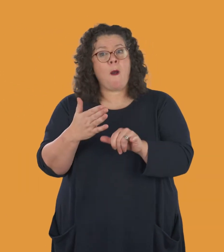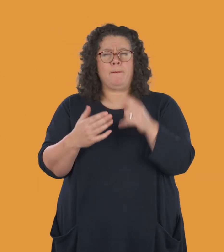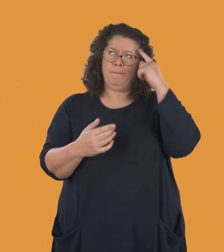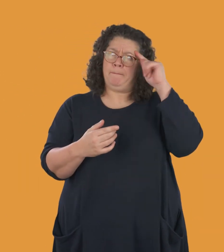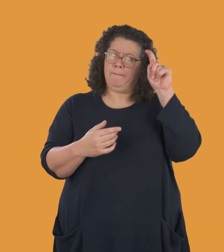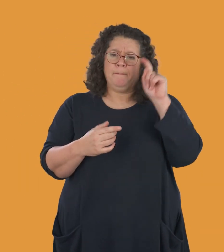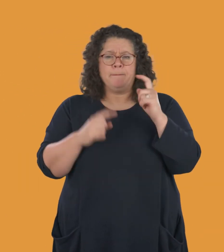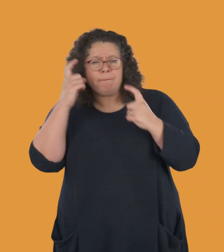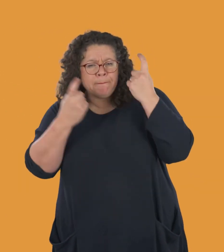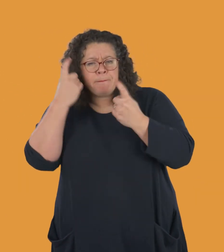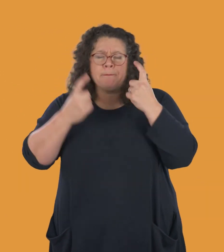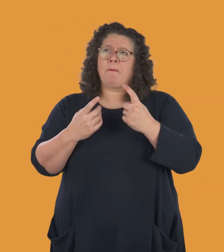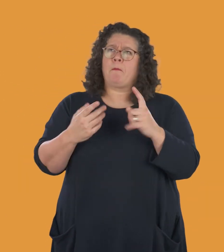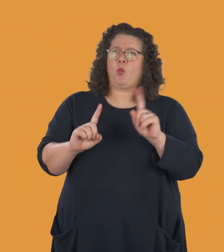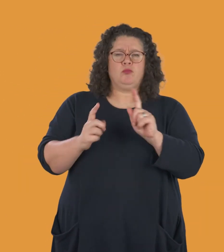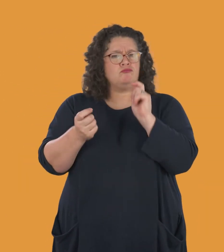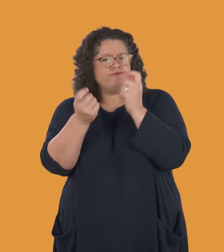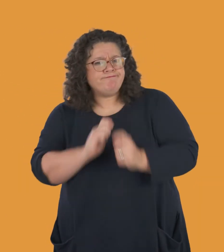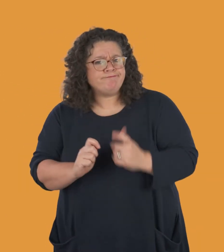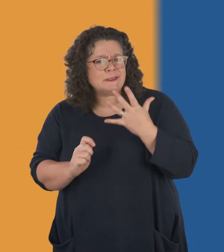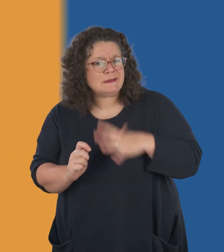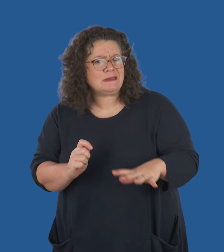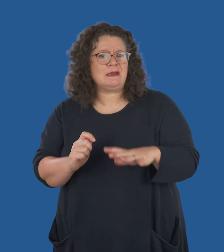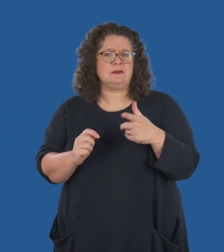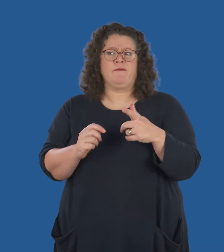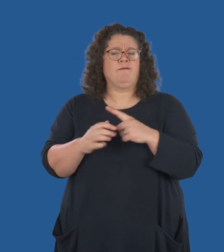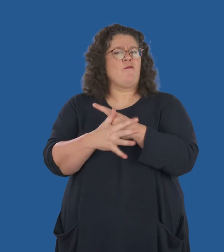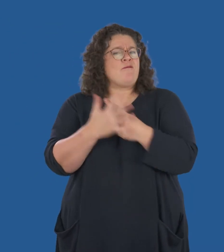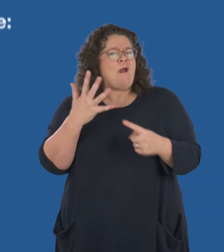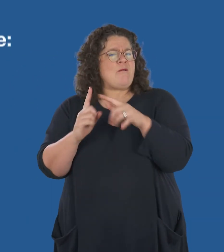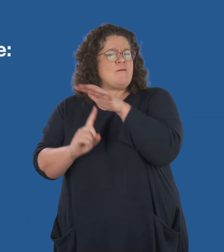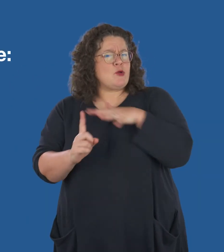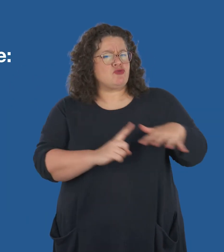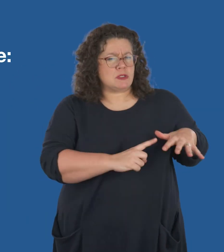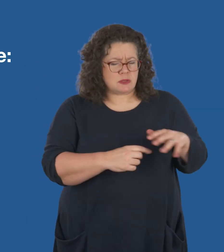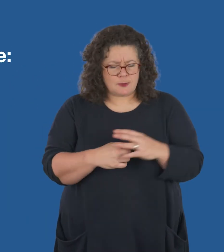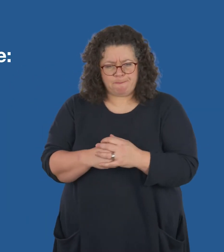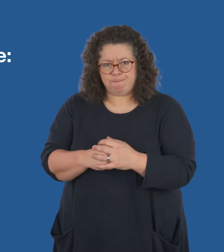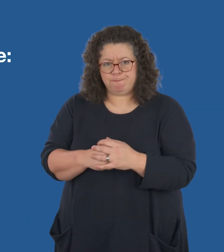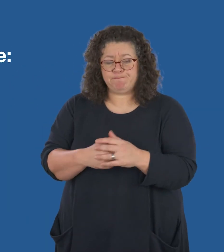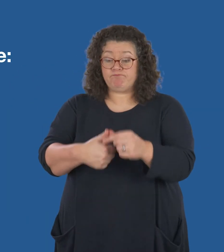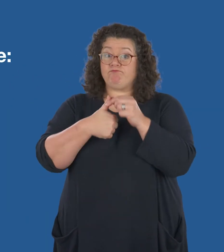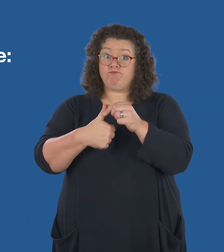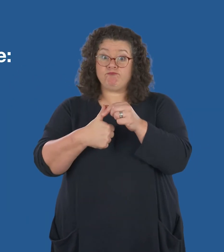reasonable adjustments you require in relation to these 5 areas: assistive aids, equipment and